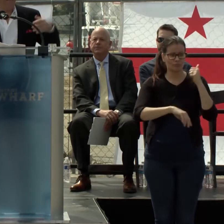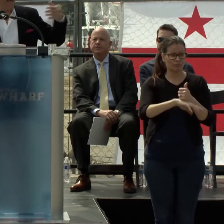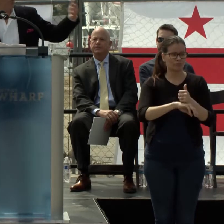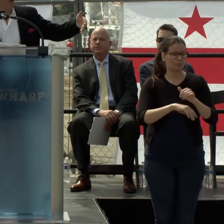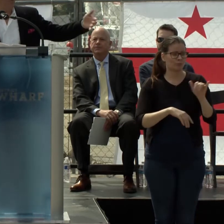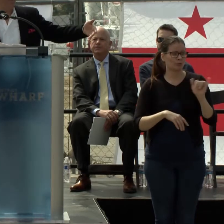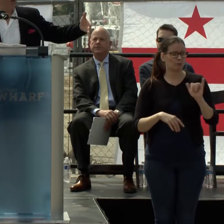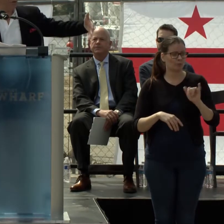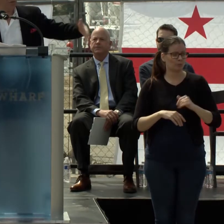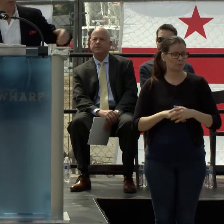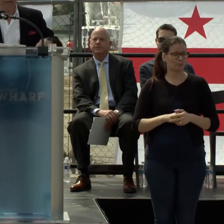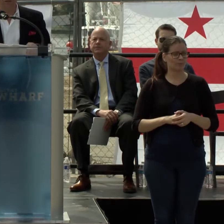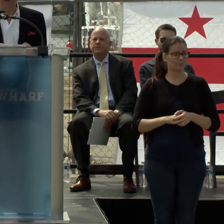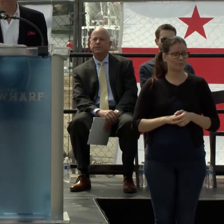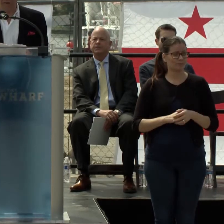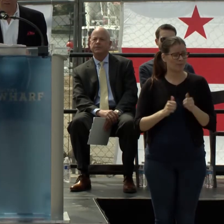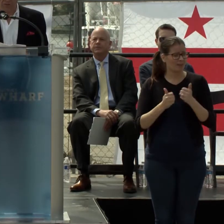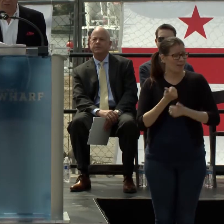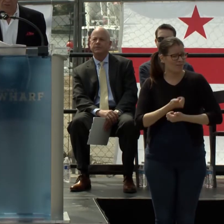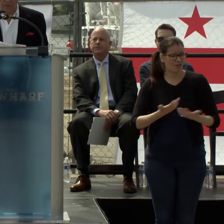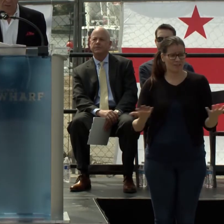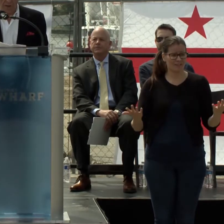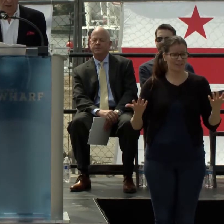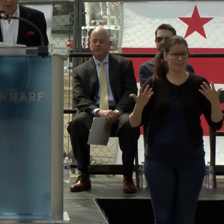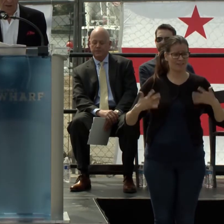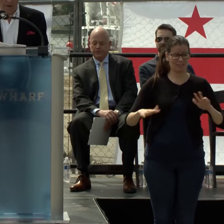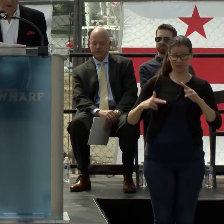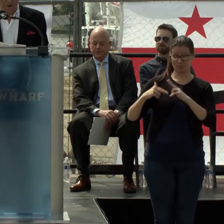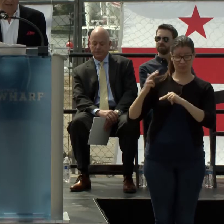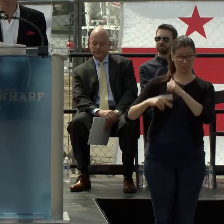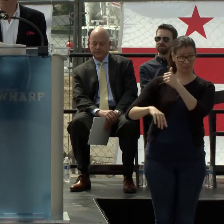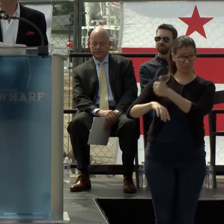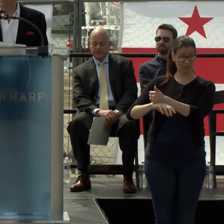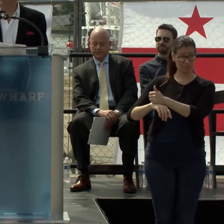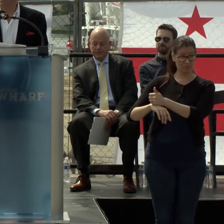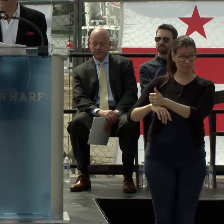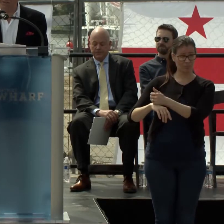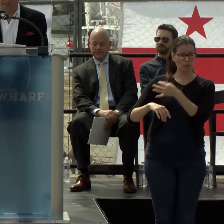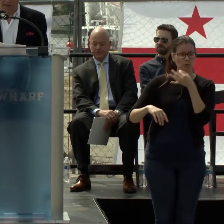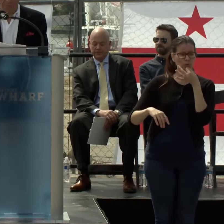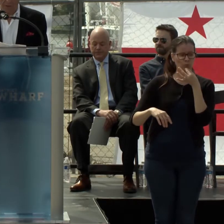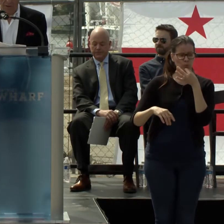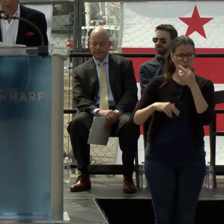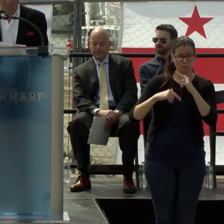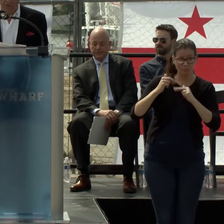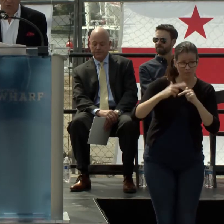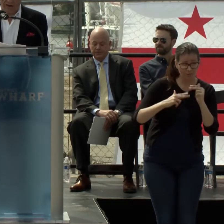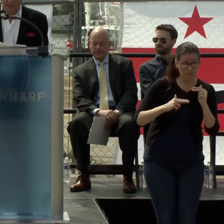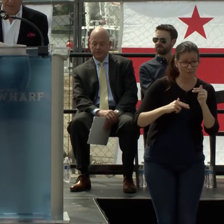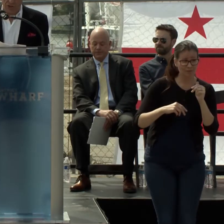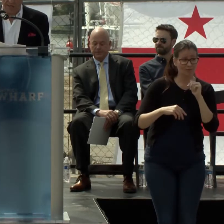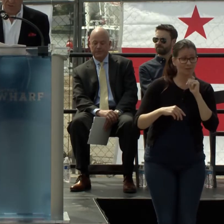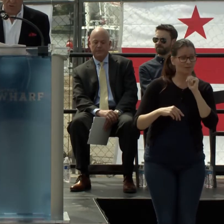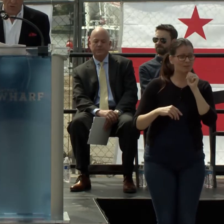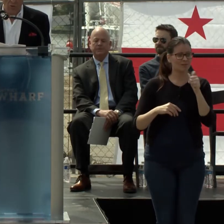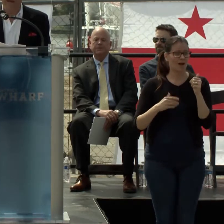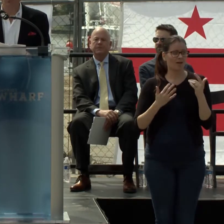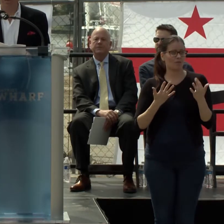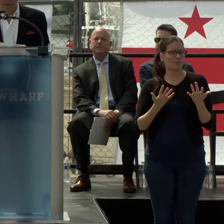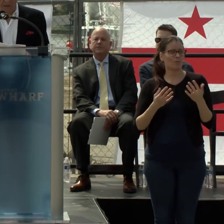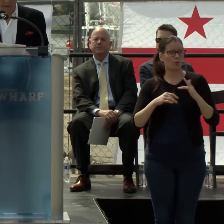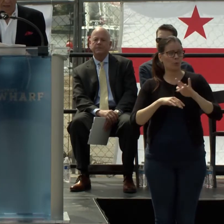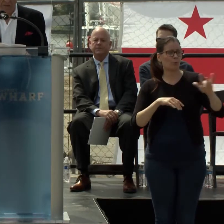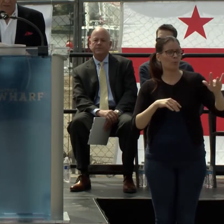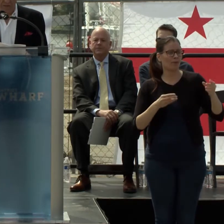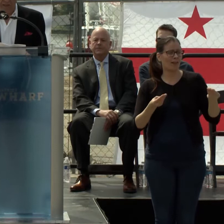built and will be built, including Phase 2, is not on an empty landscape, but directly adjacent to